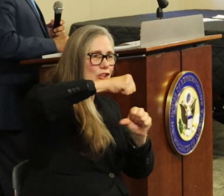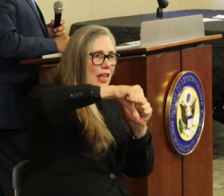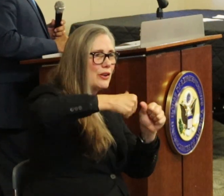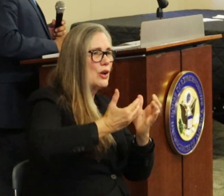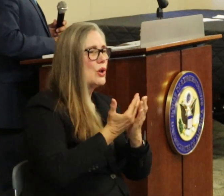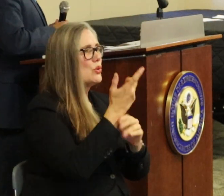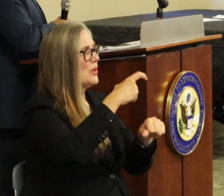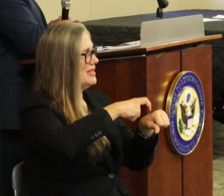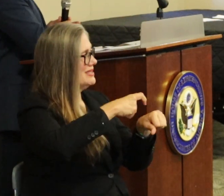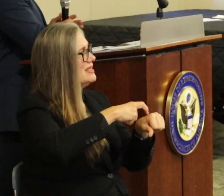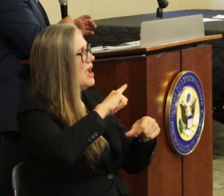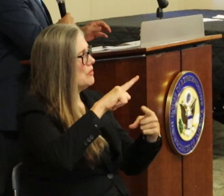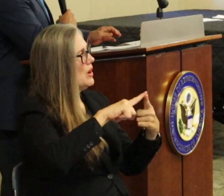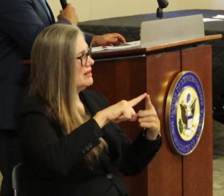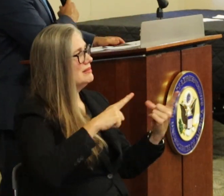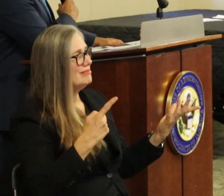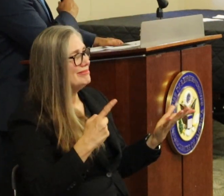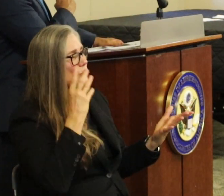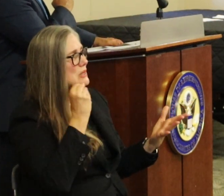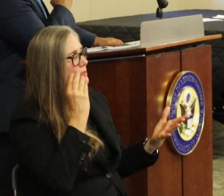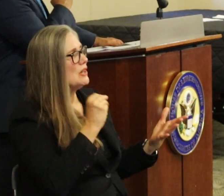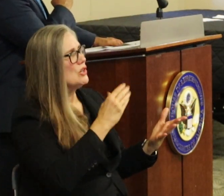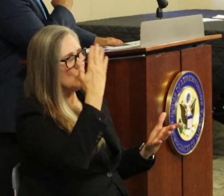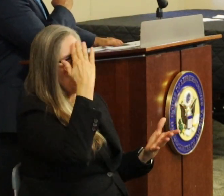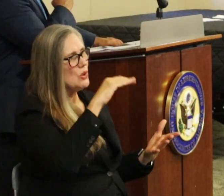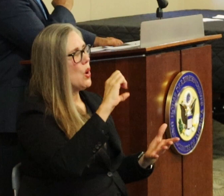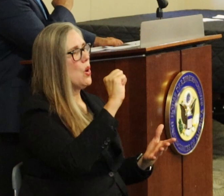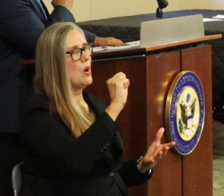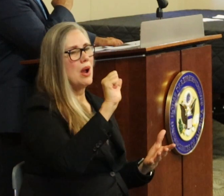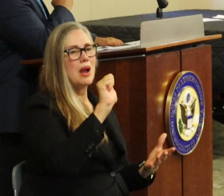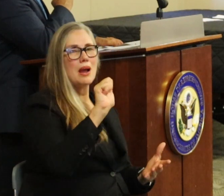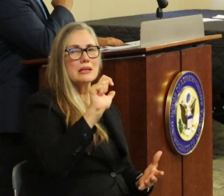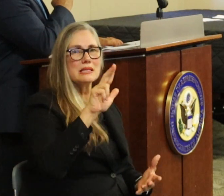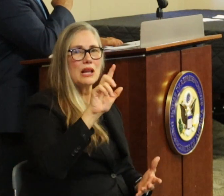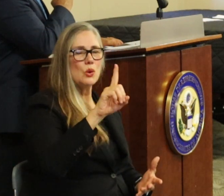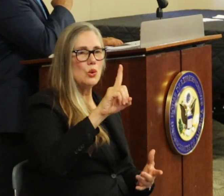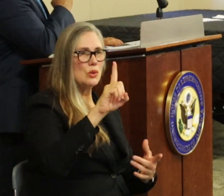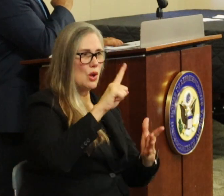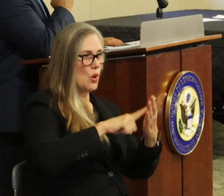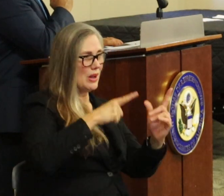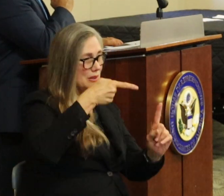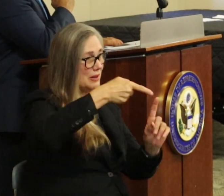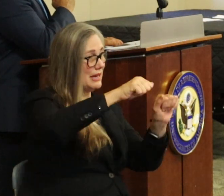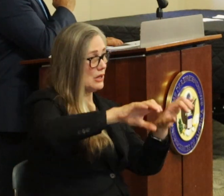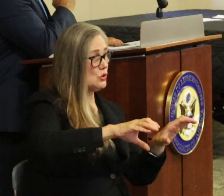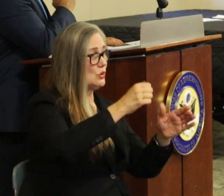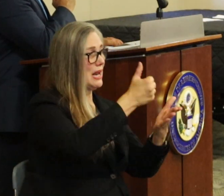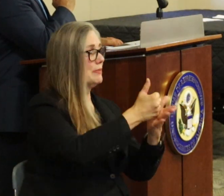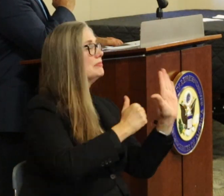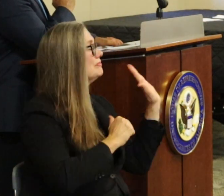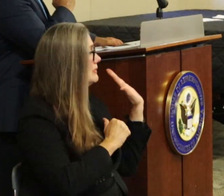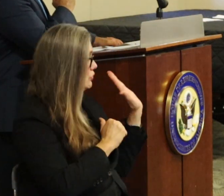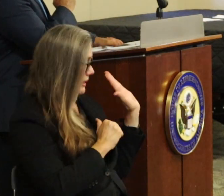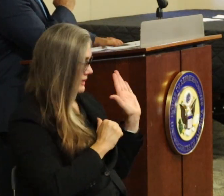through this time in life is really important. So, Salute, I want to know what you specifically can do to help us with that. Great. Well, first of